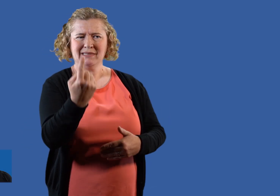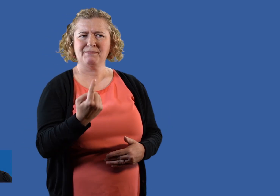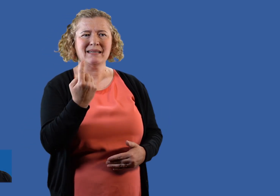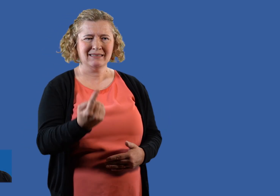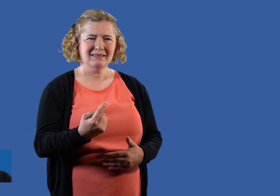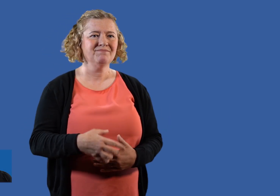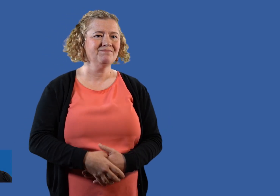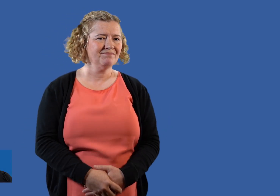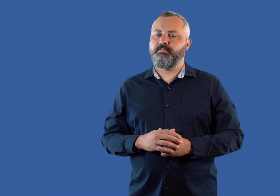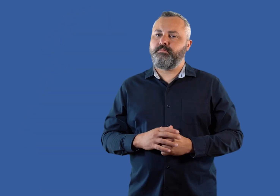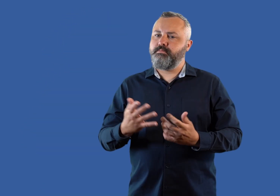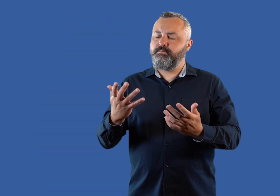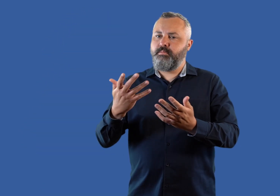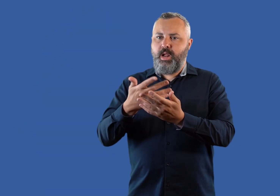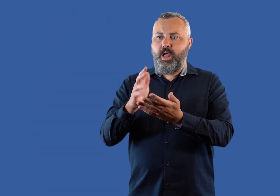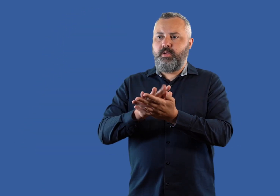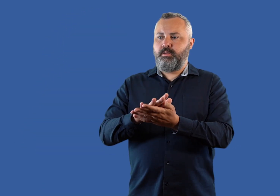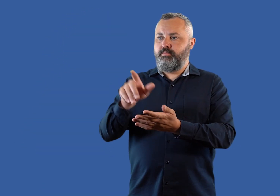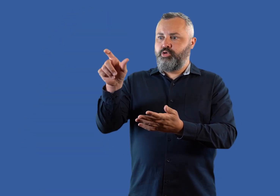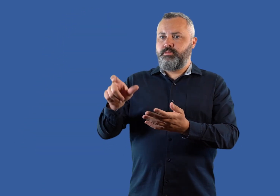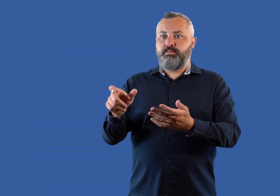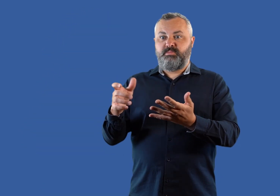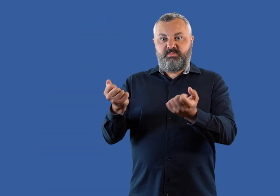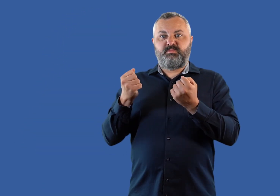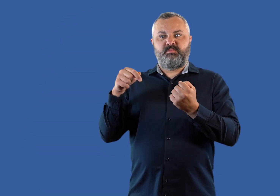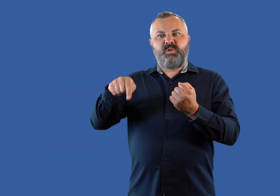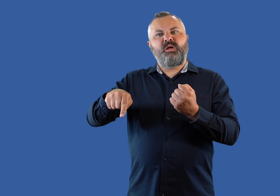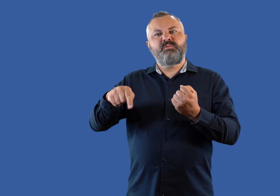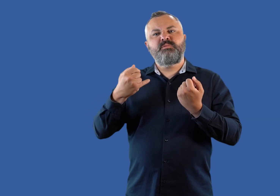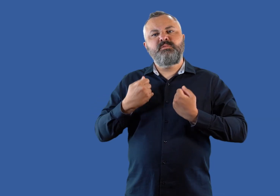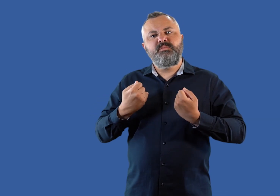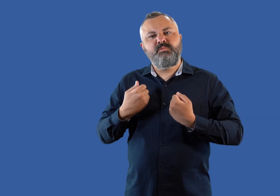independently. And how does someone get this illness?